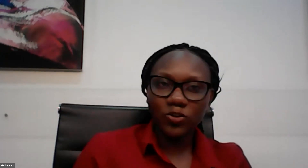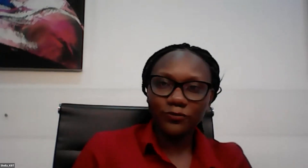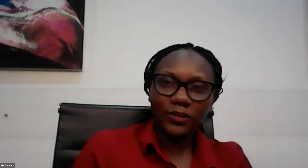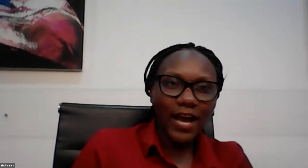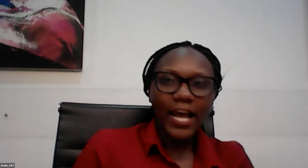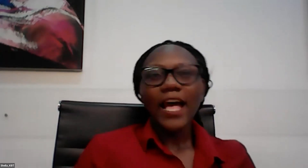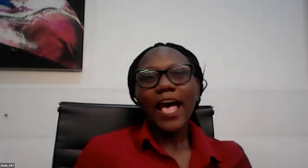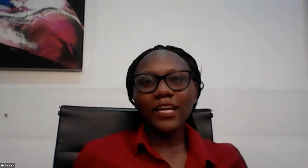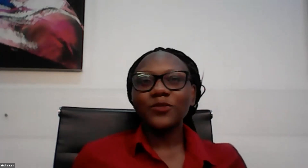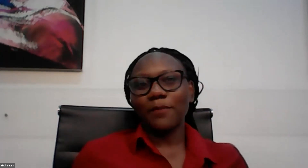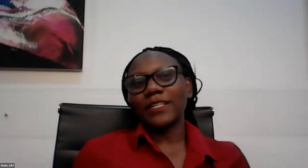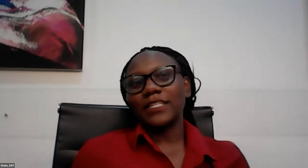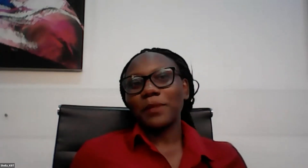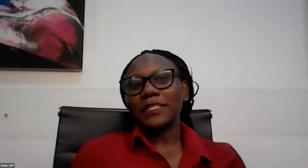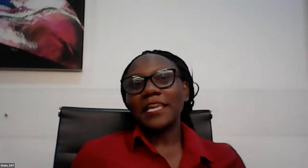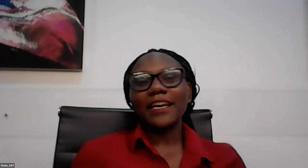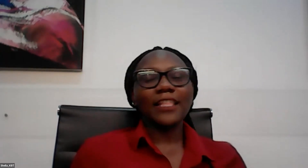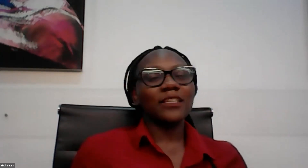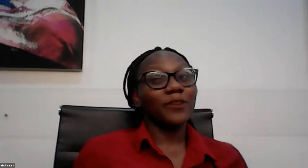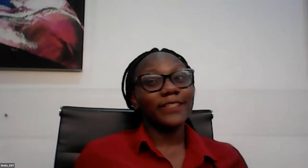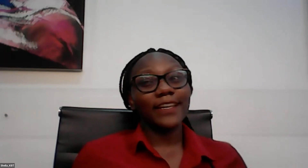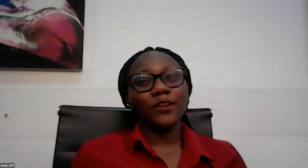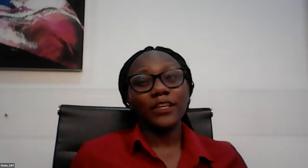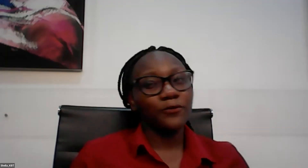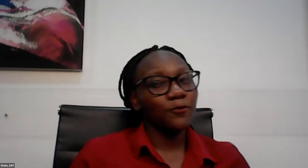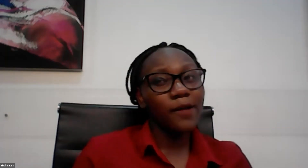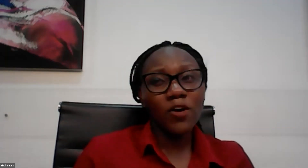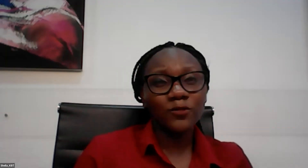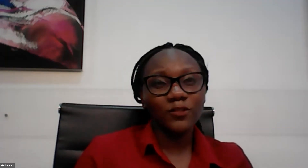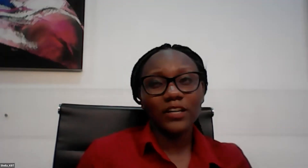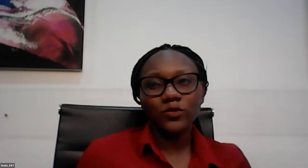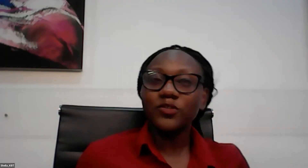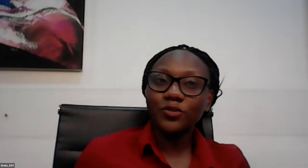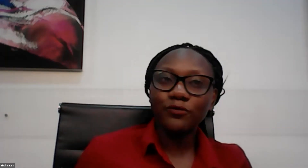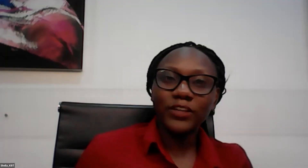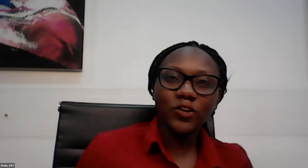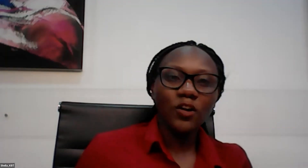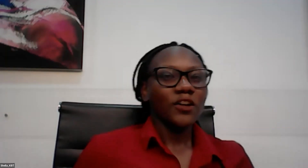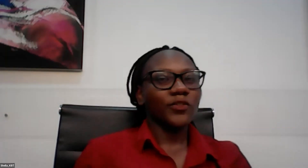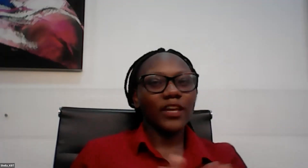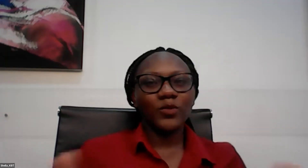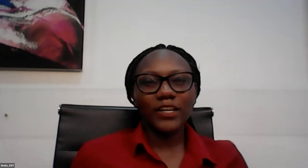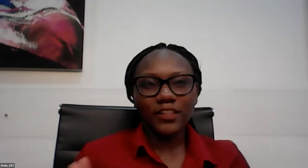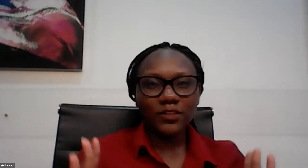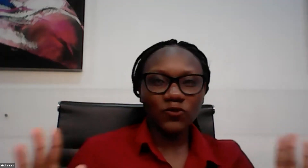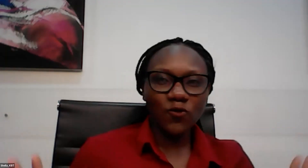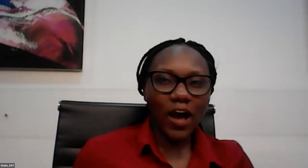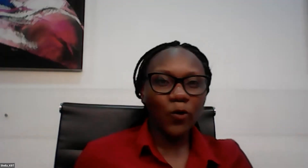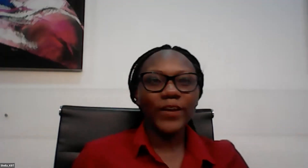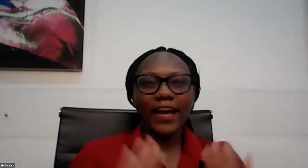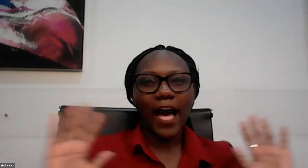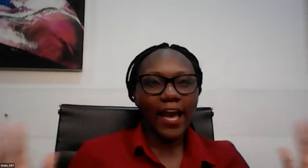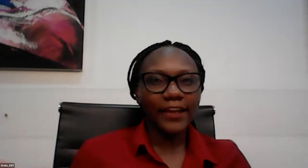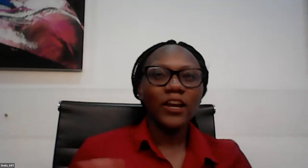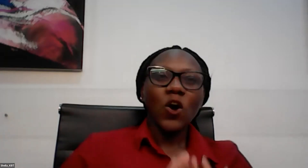and giving your feedback, and to the participants. I think at this point, again, if you are able to, you can switch on your video so that we can just do